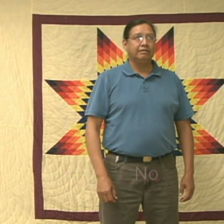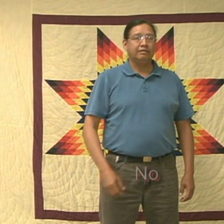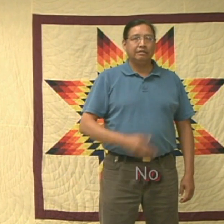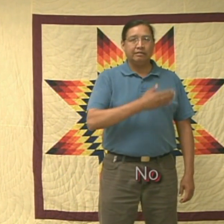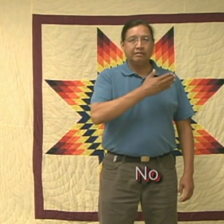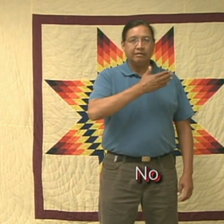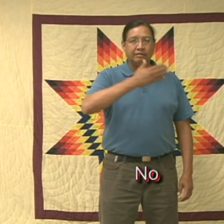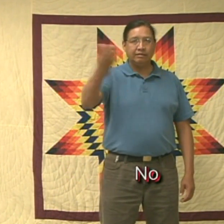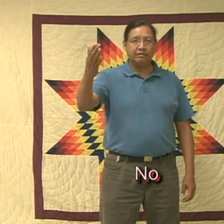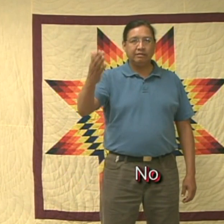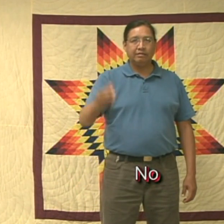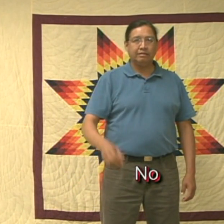Hiya.